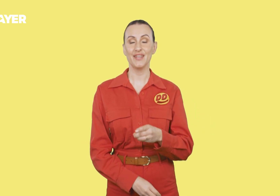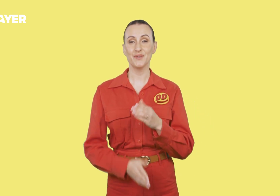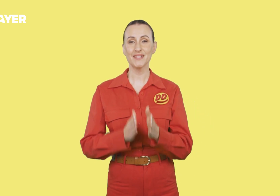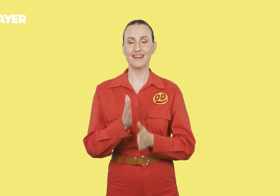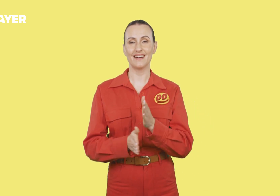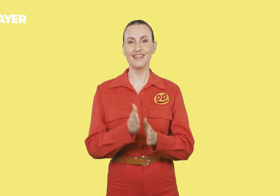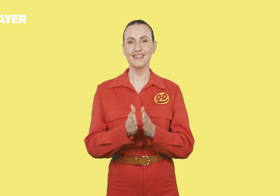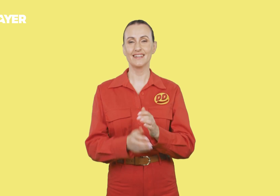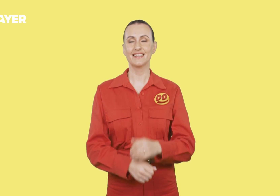You sign.